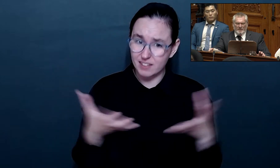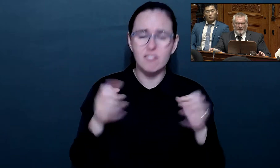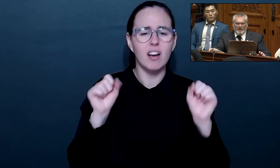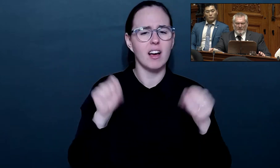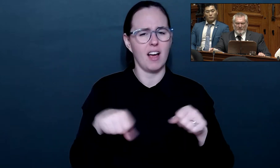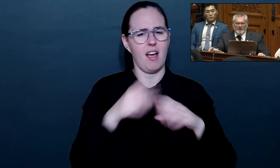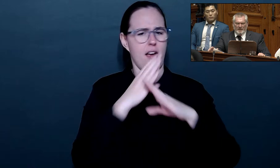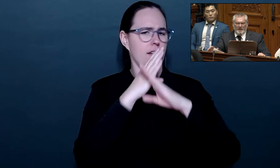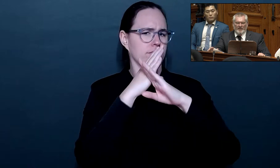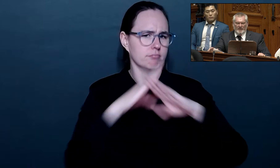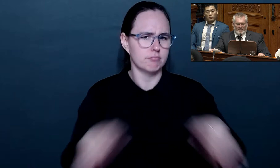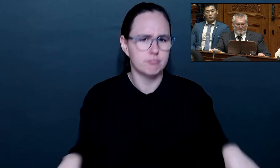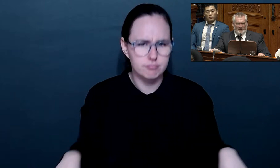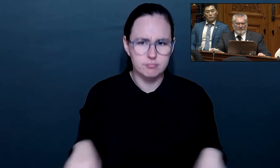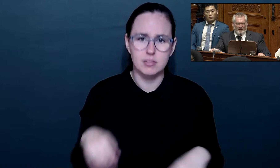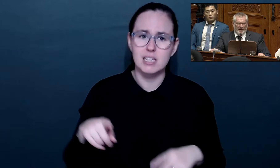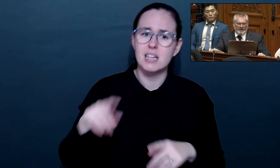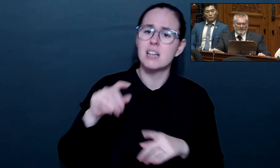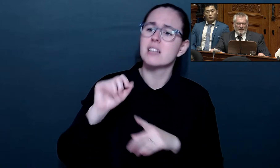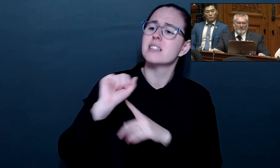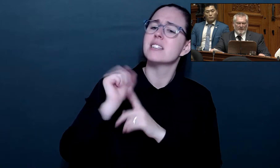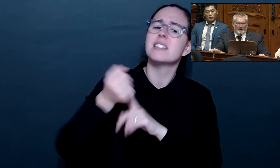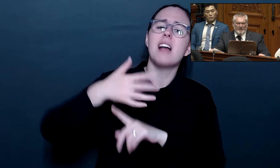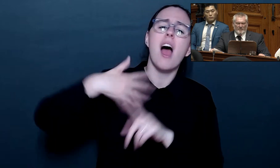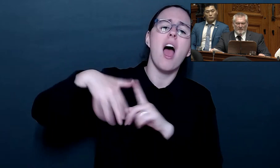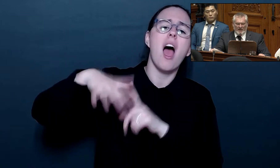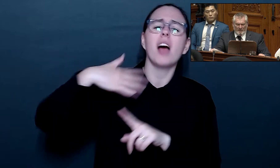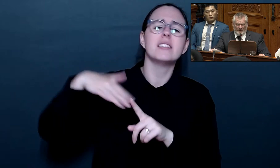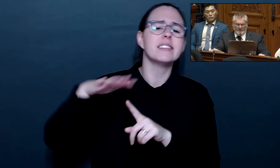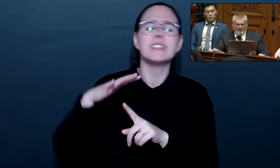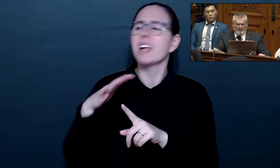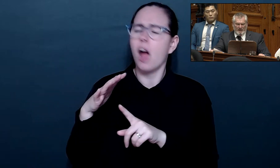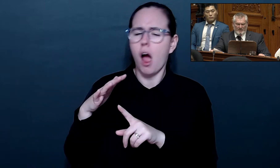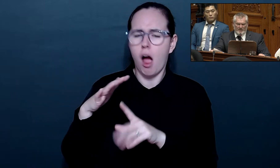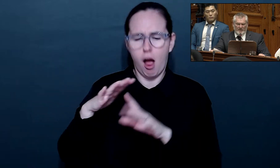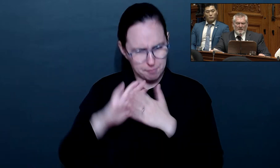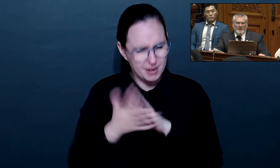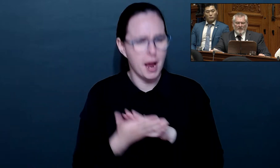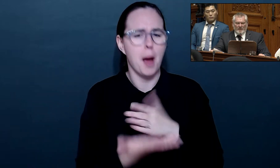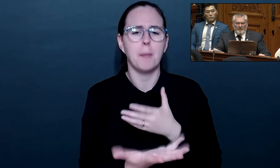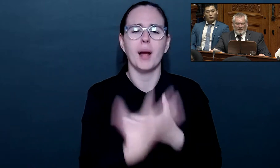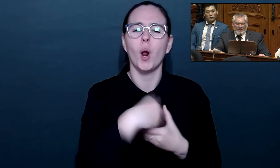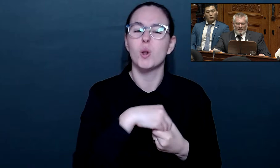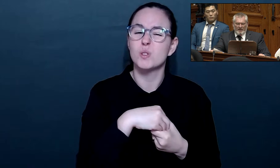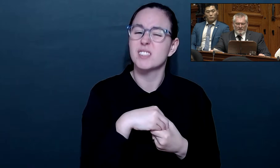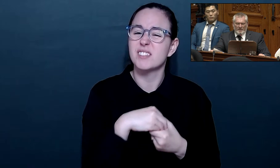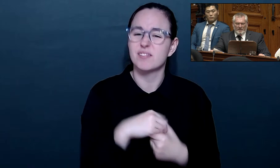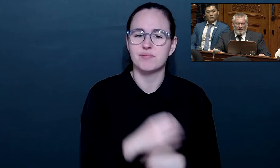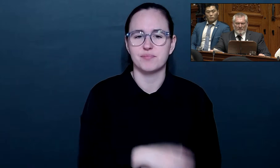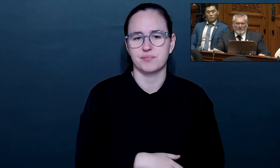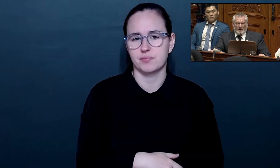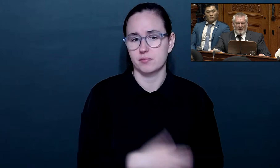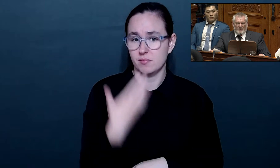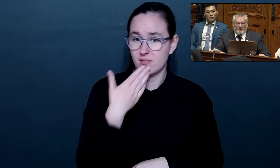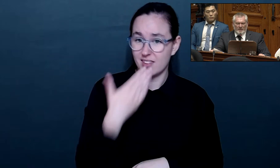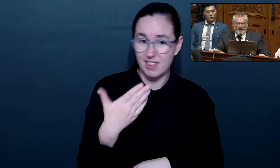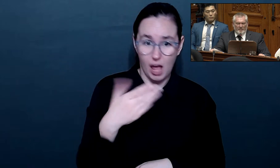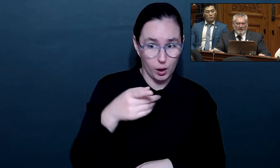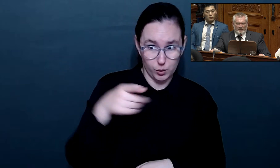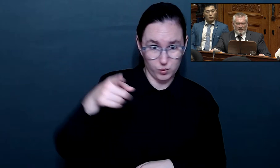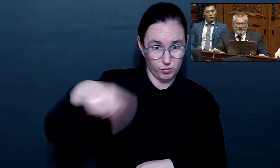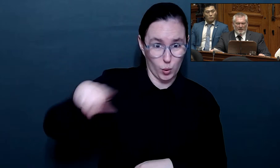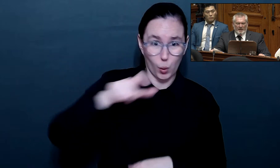organizers, speakers, and attendees for making this event a resounding success. Their dedication and hard work are